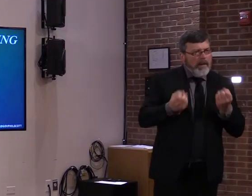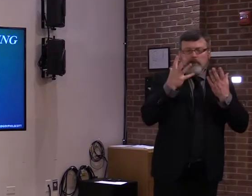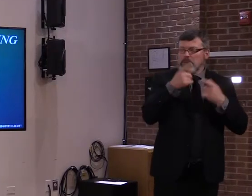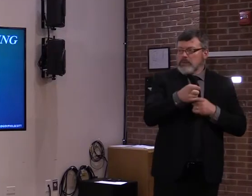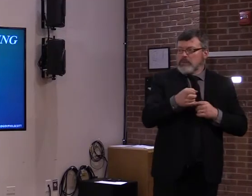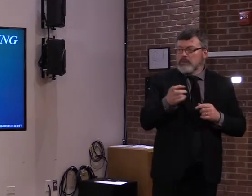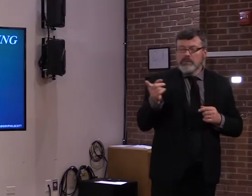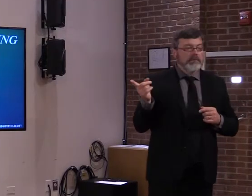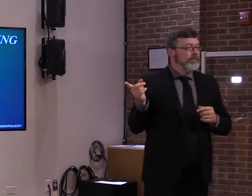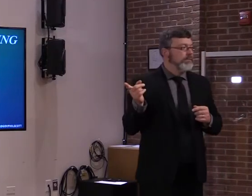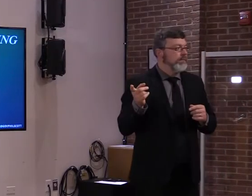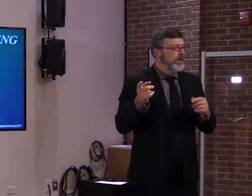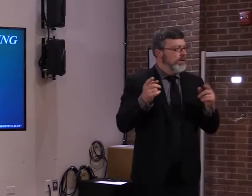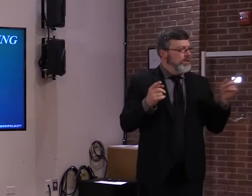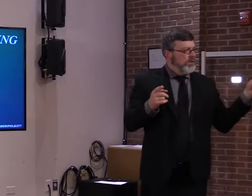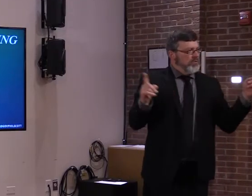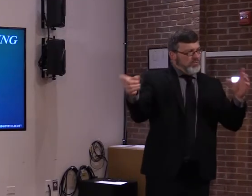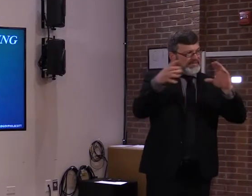find